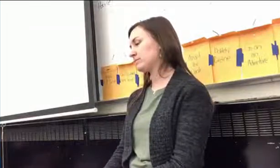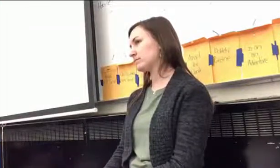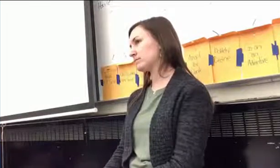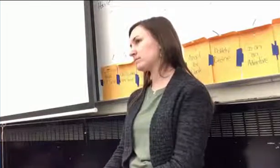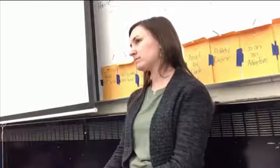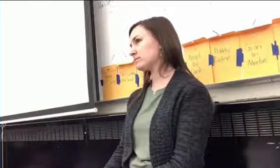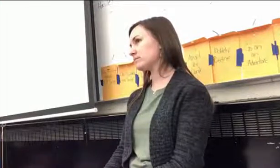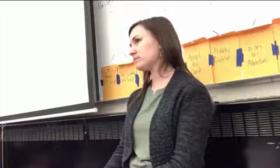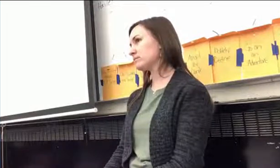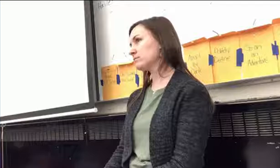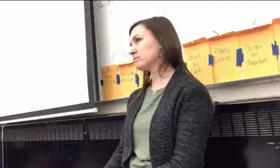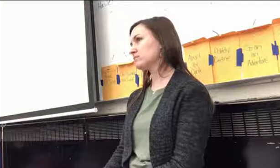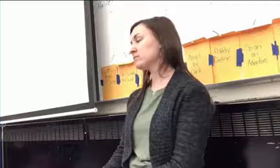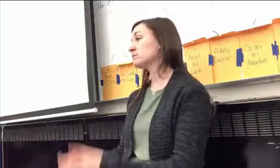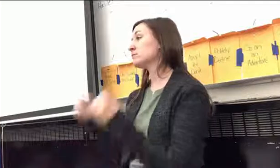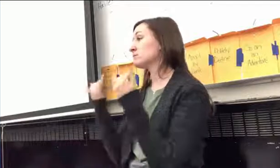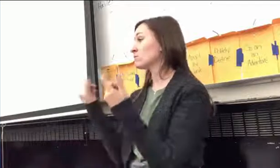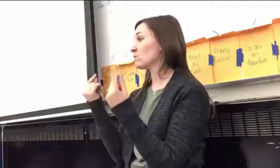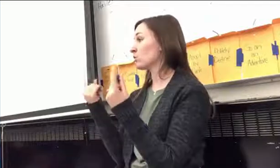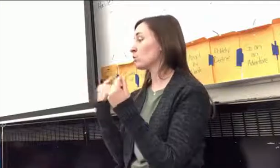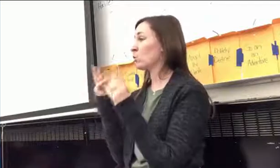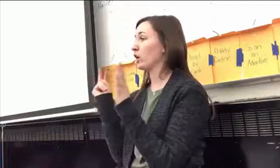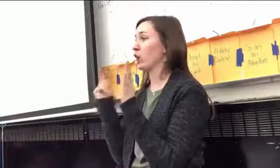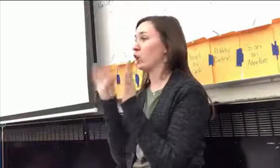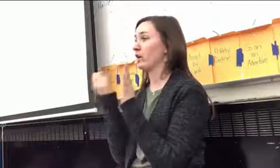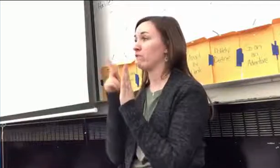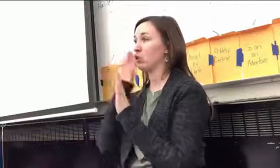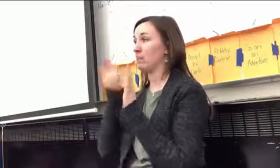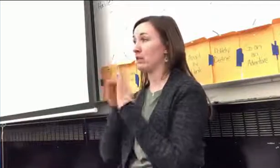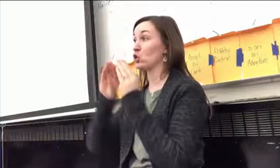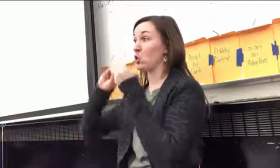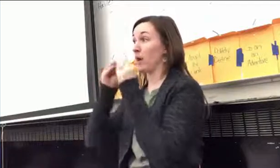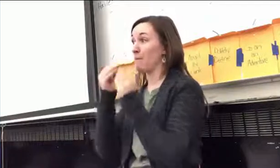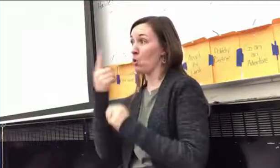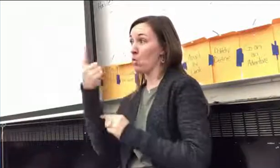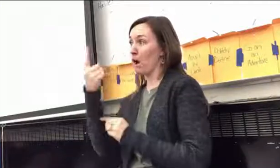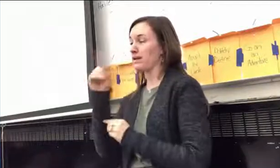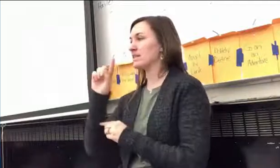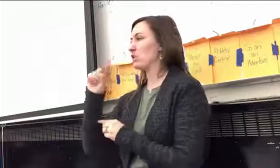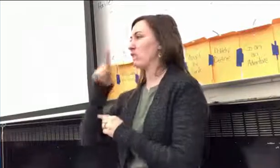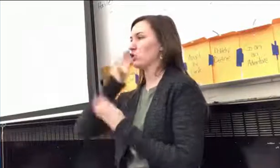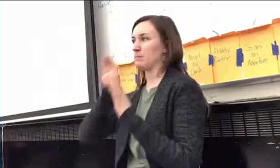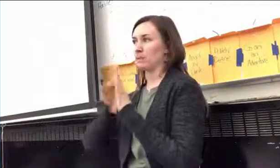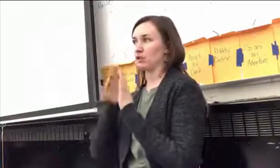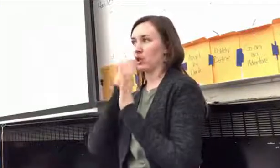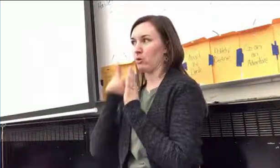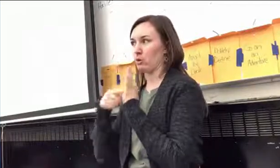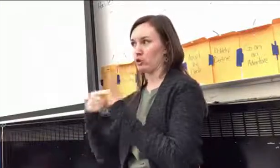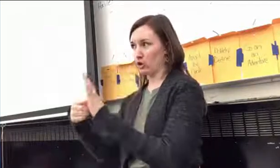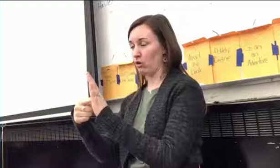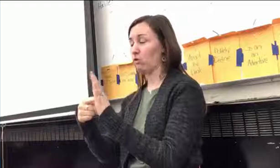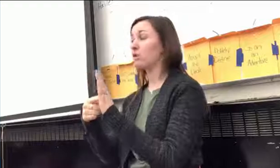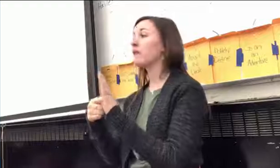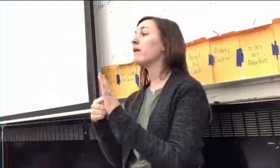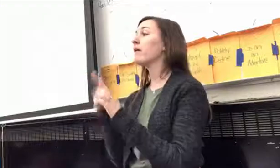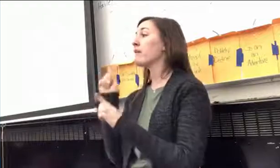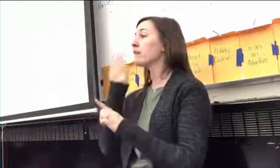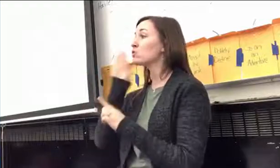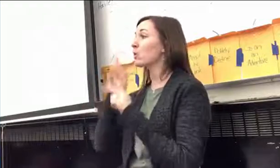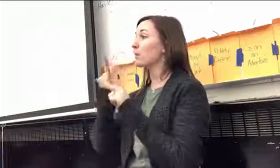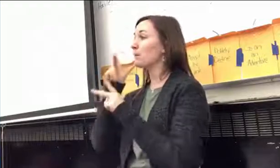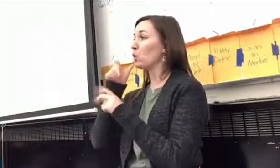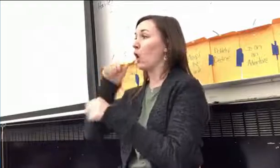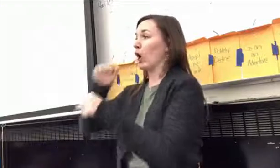So what we're going to do is we're going to be looking at a couple of pictures. So this number 1 is like our first picture that we're going to show. Now these are going to be people who